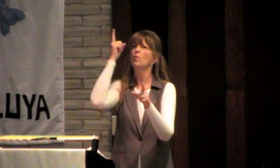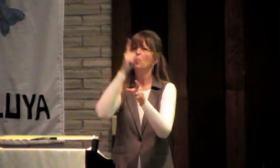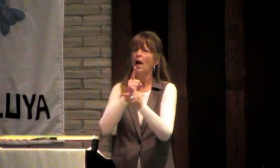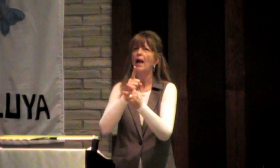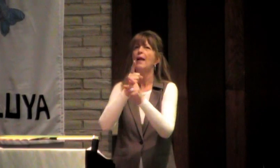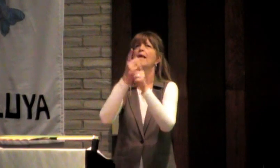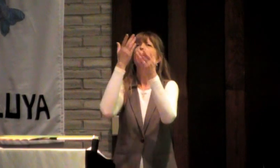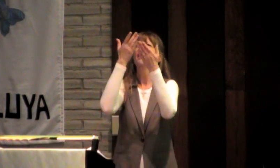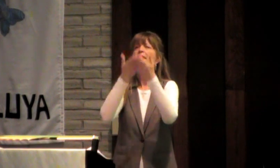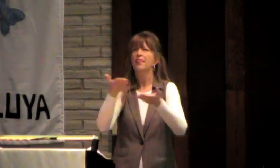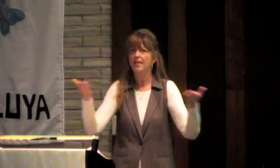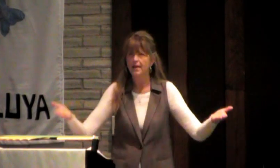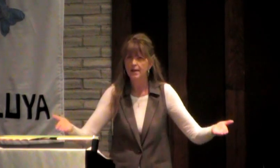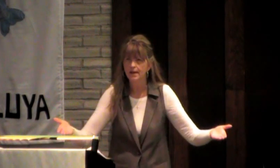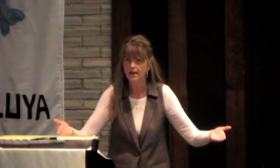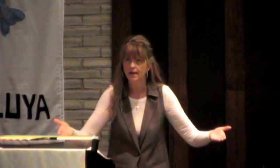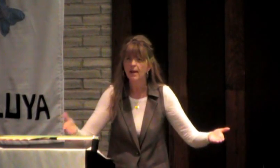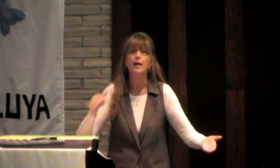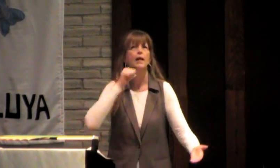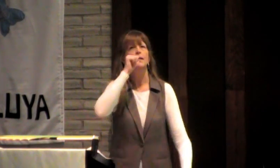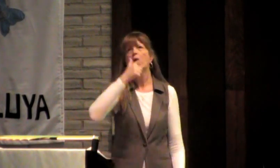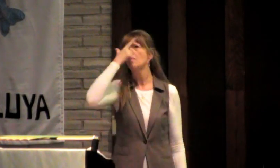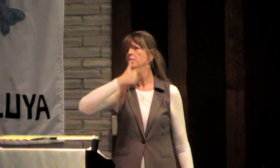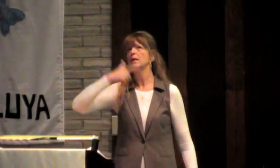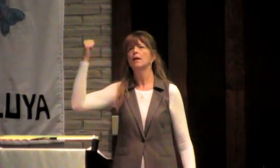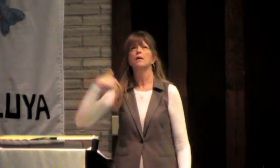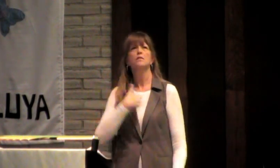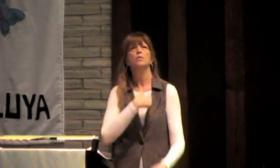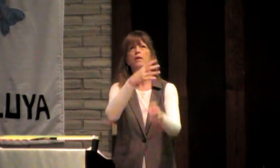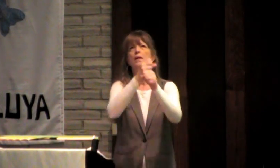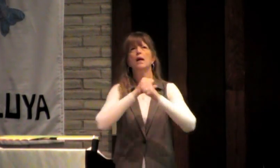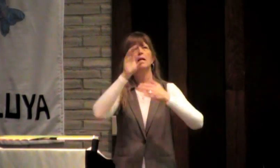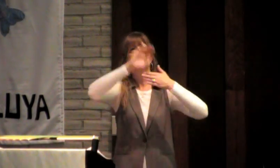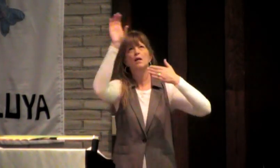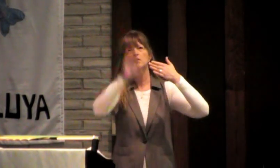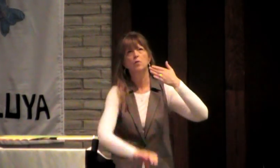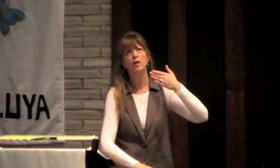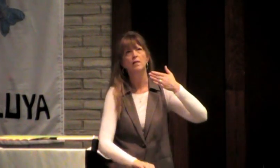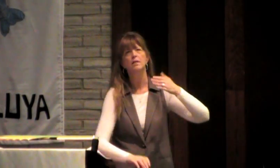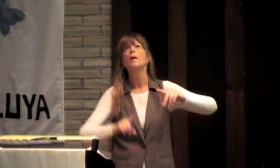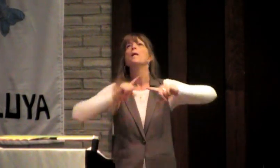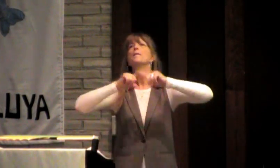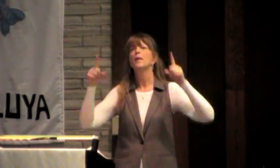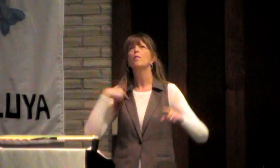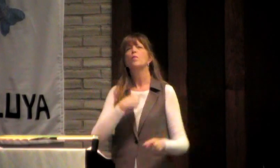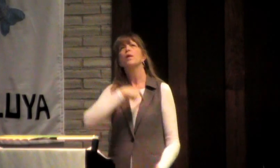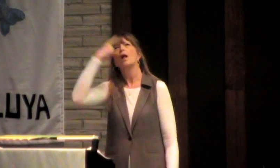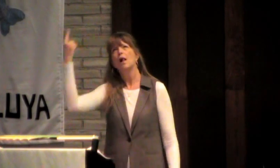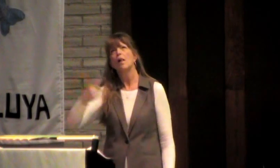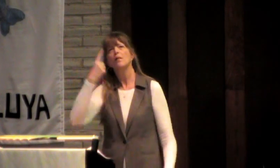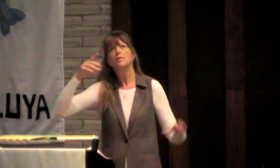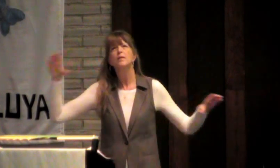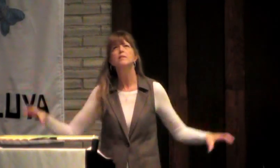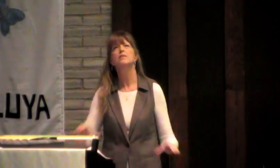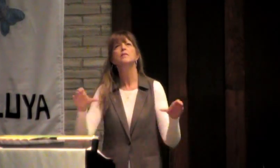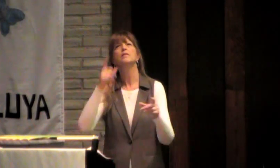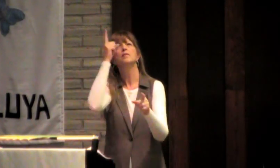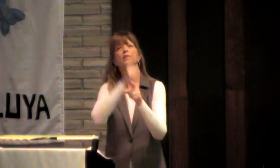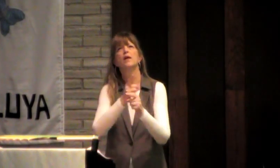do the right things, not because we're going to get a consequence, but we would always do the